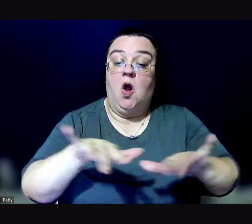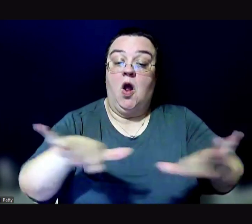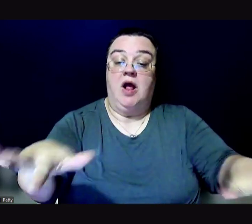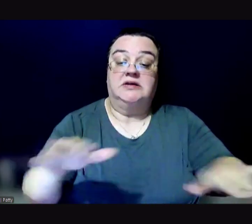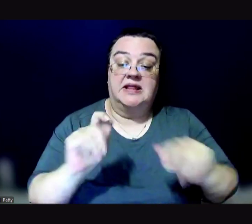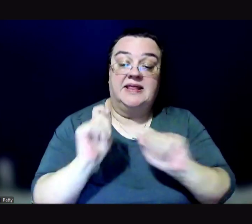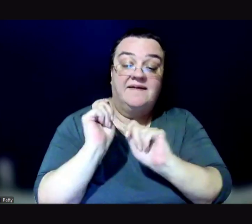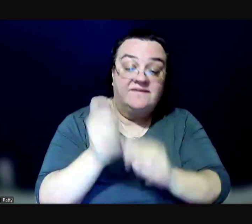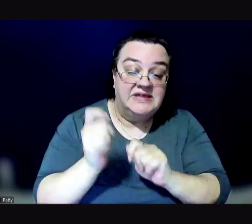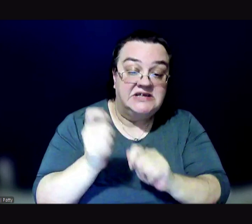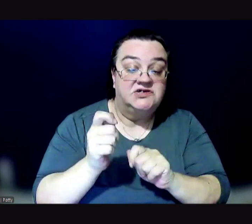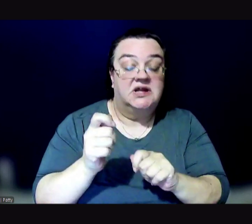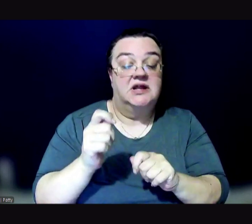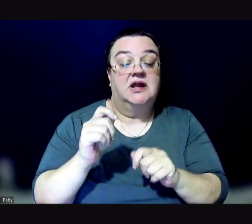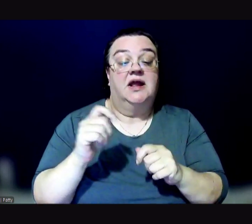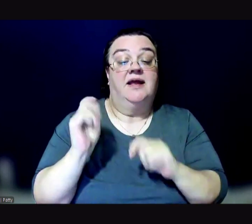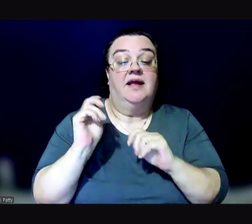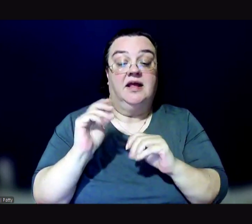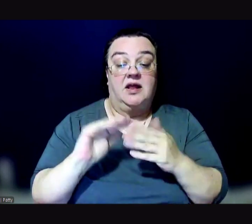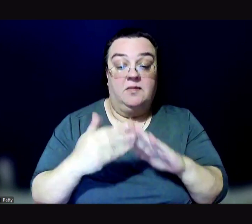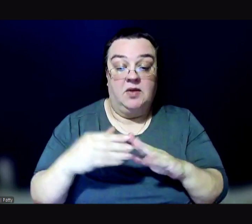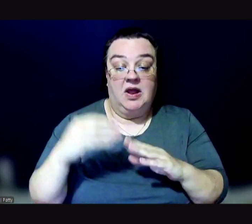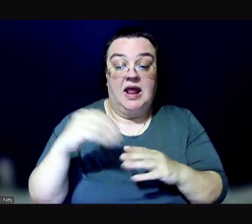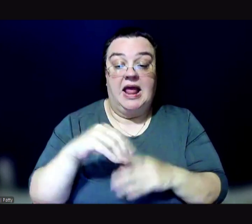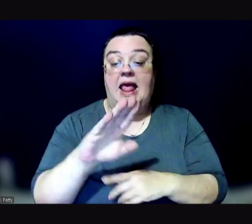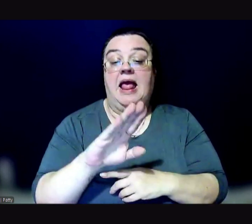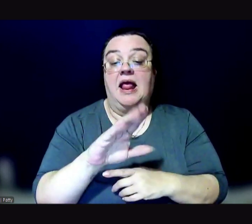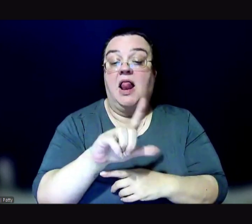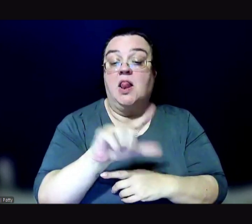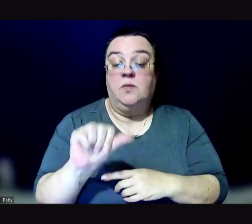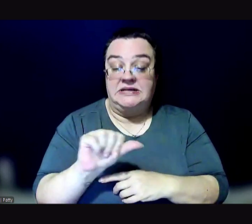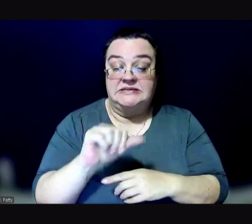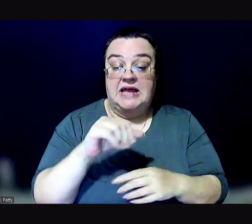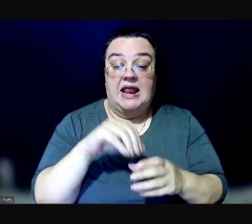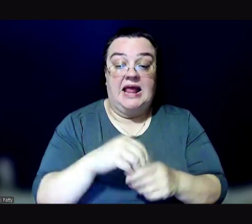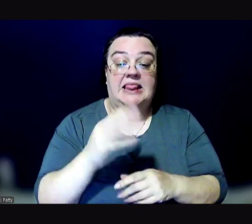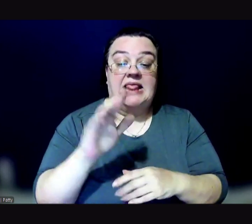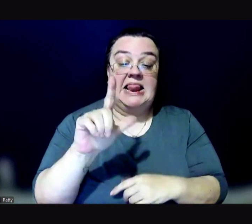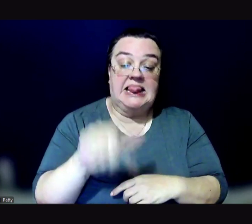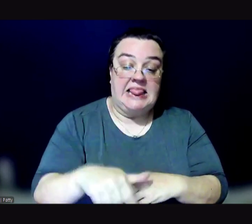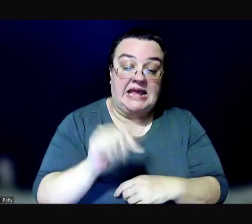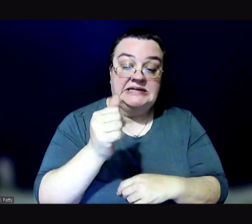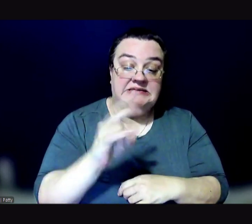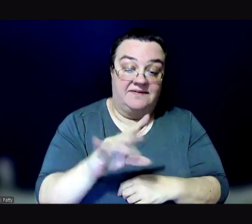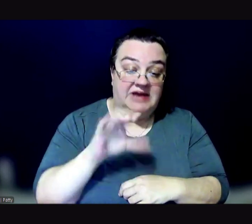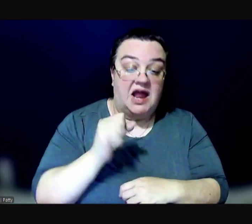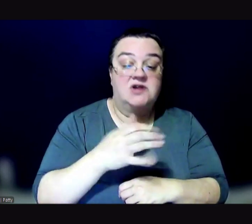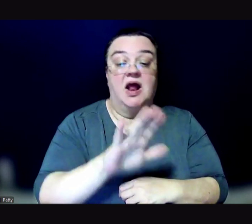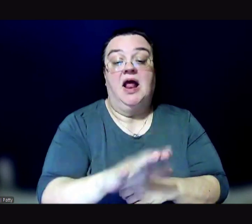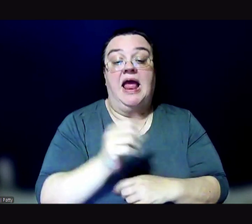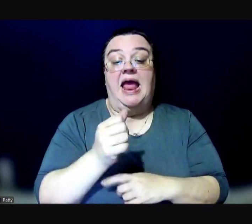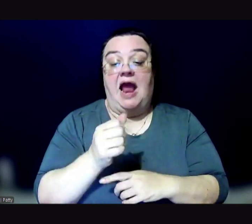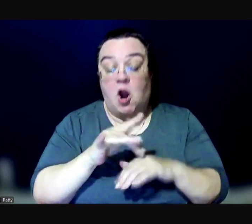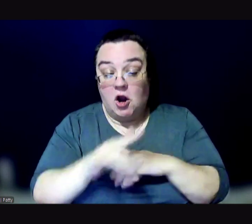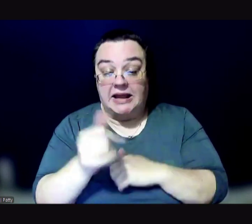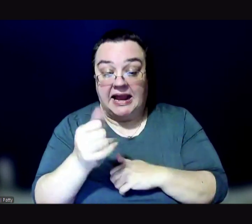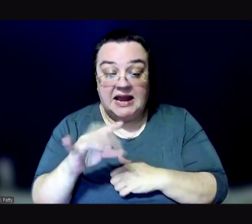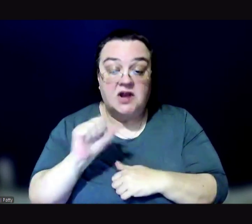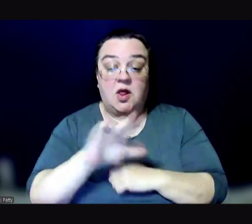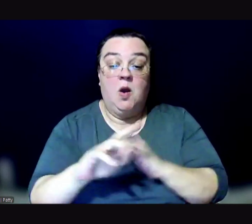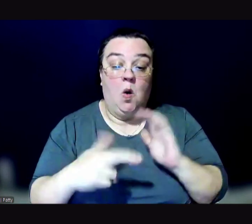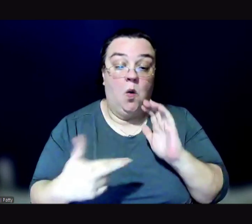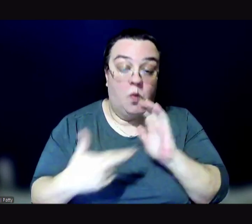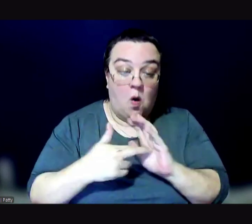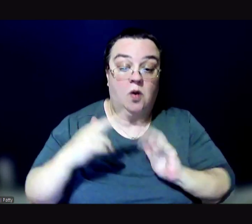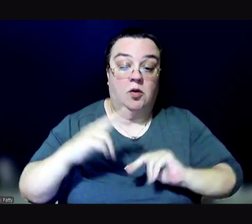bayous of Louisiana in the late 1700s and early 1800s, and their role constructing the Transcontinental Railroad as cheap indentured